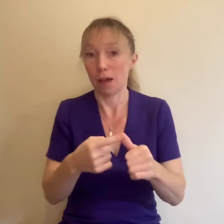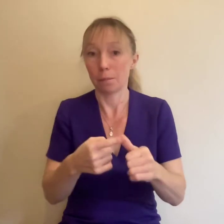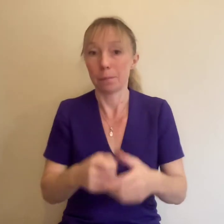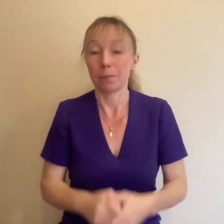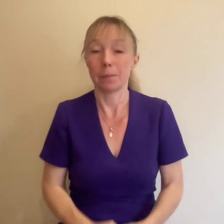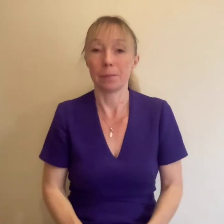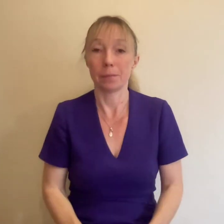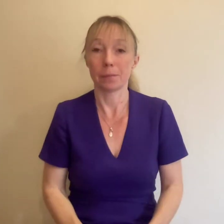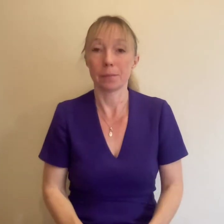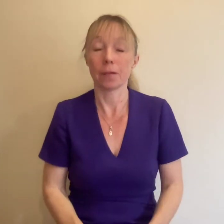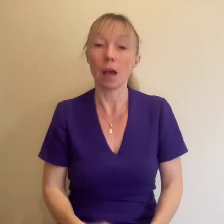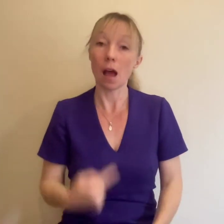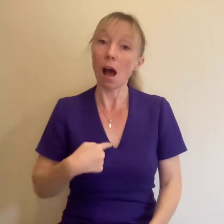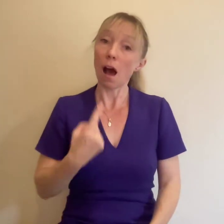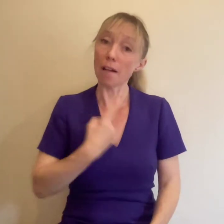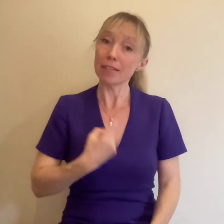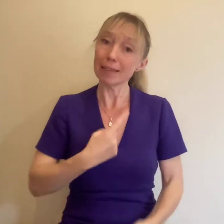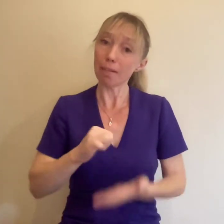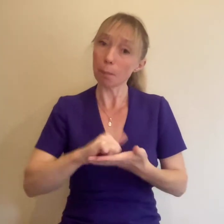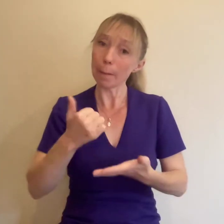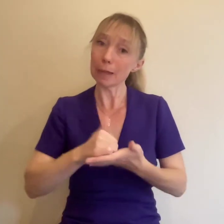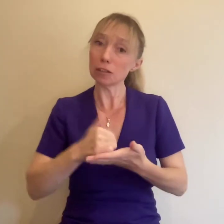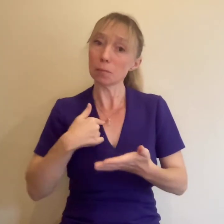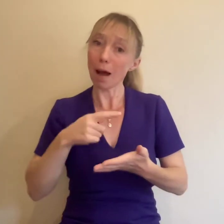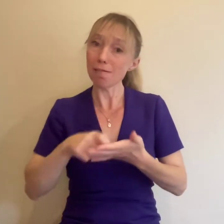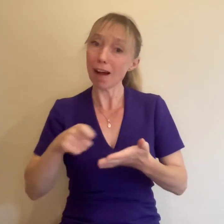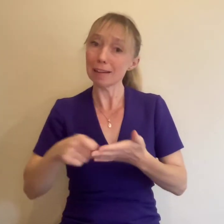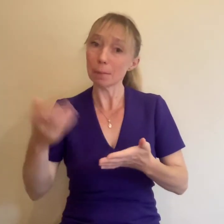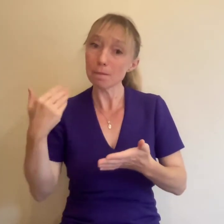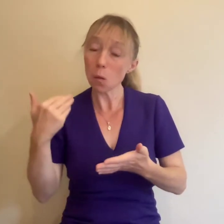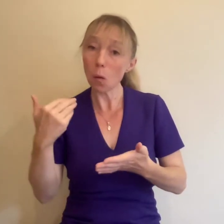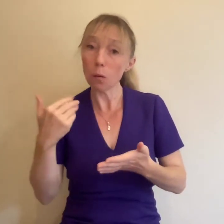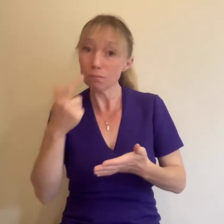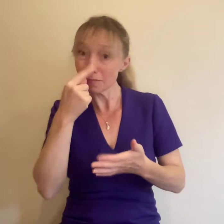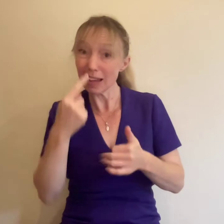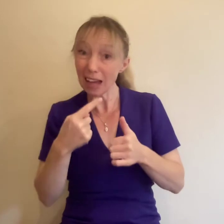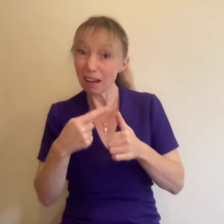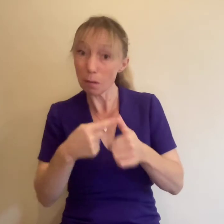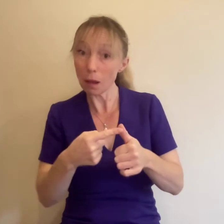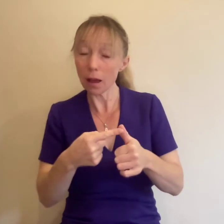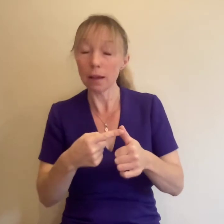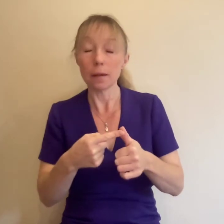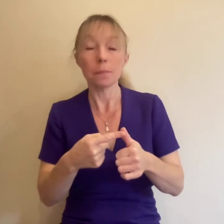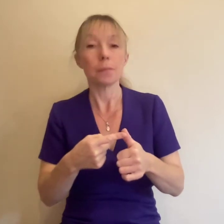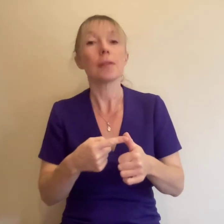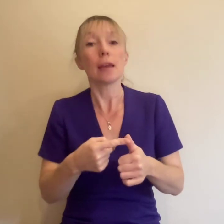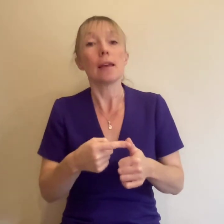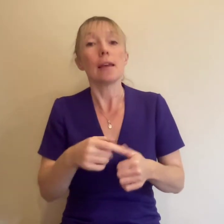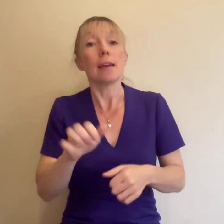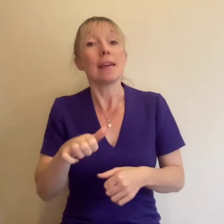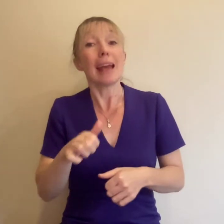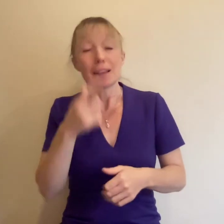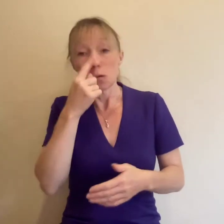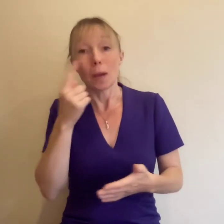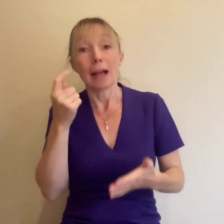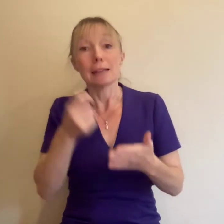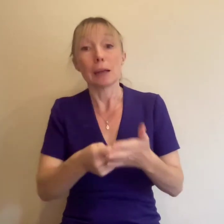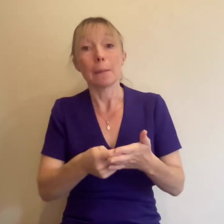I have self-published previously. Can I enter? It is okay to submit to the Early Career Bursaries if